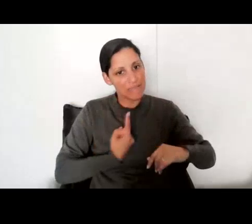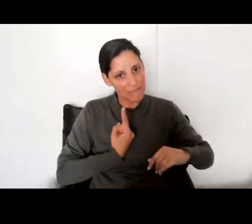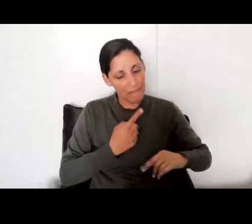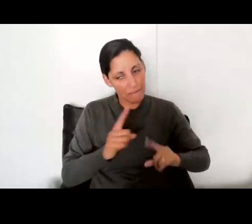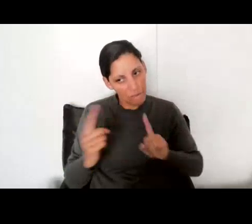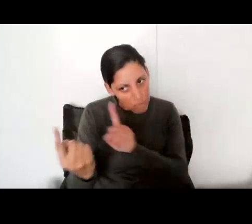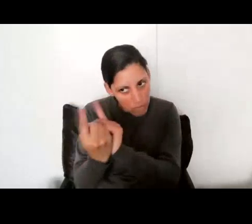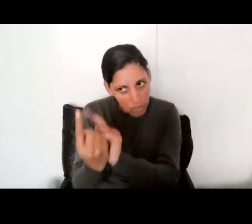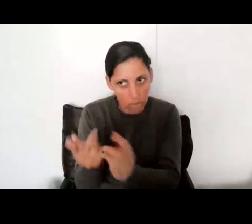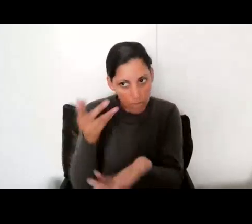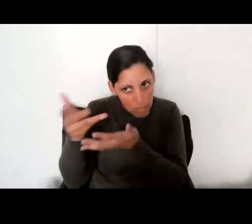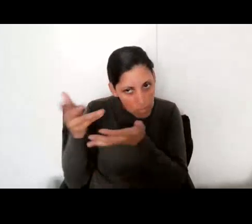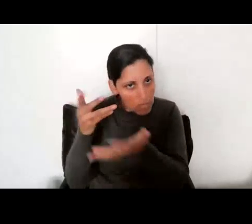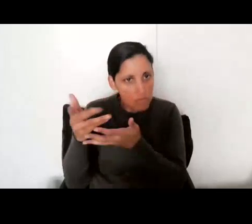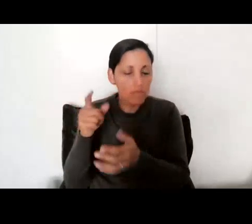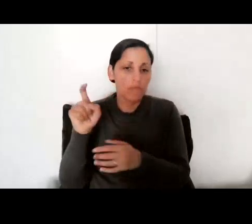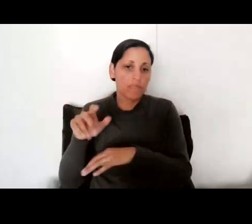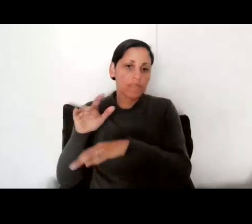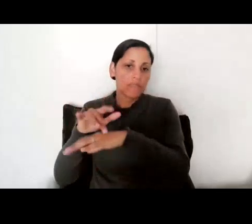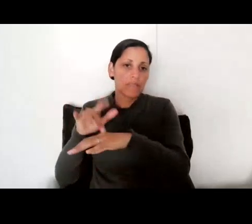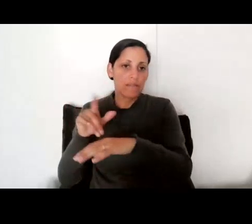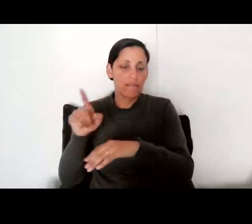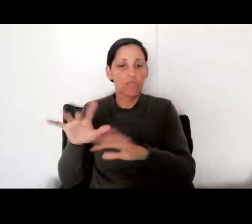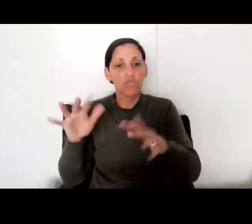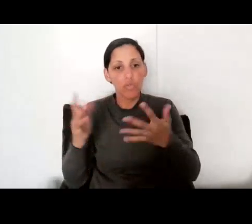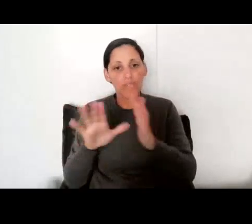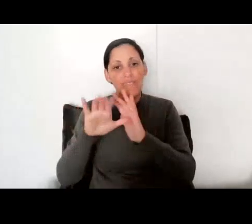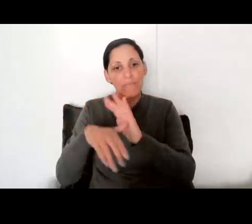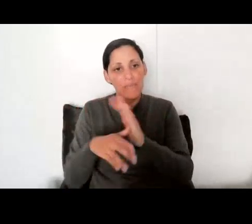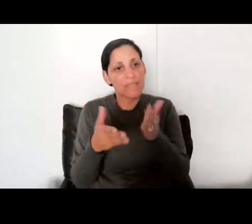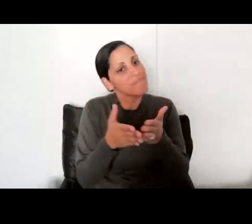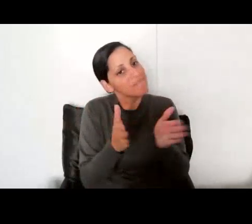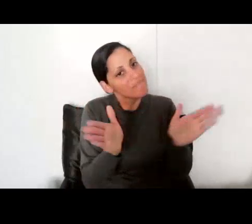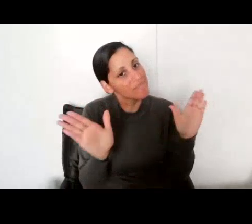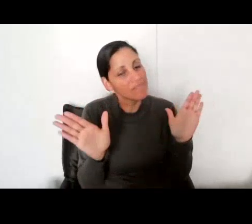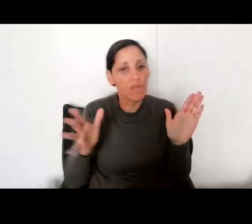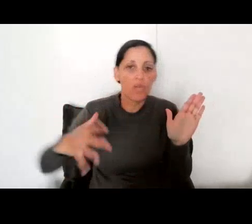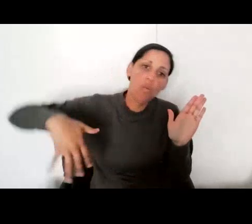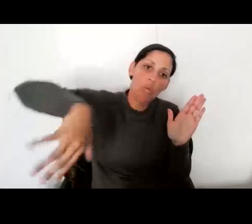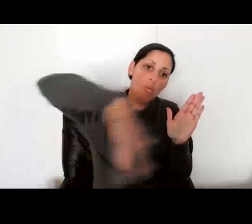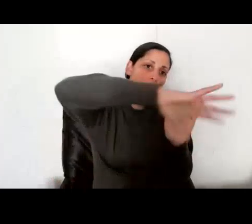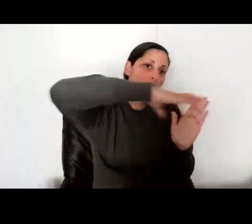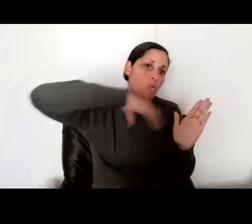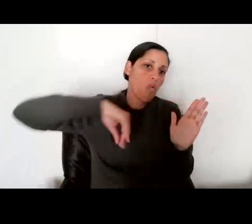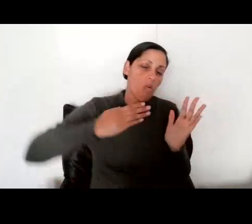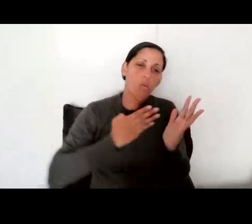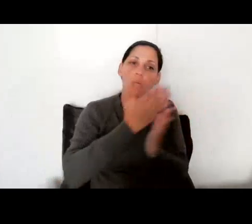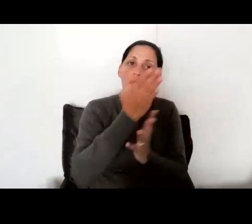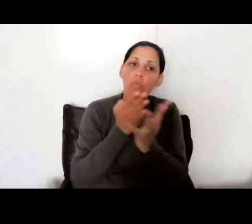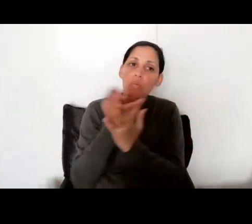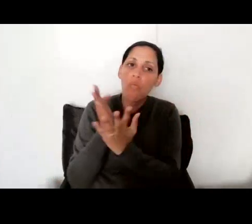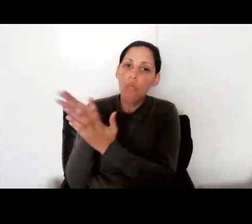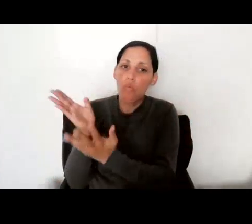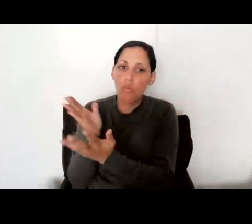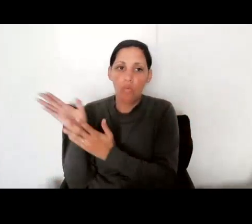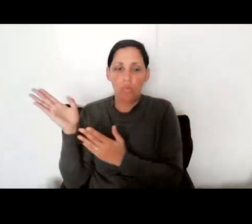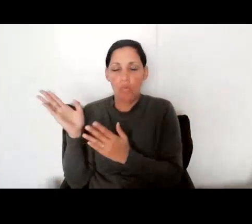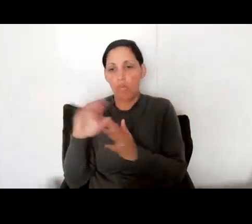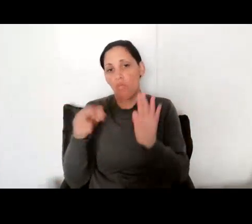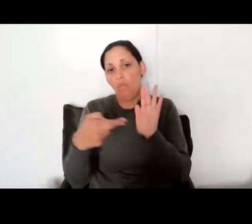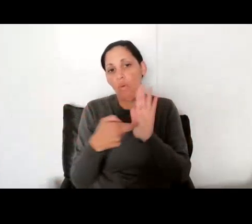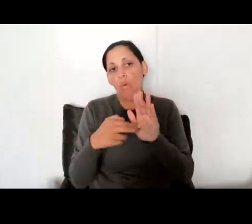it. Yeah, so that's why I keep talking. Disability cuts across everything, every aspect, every role, every